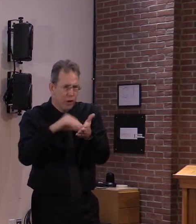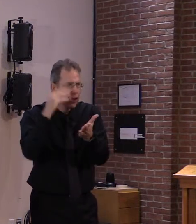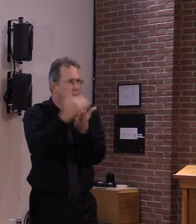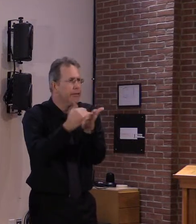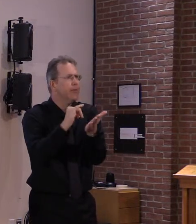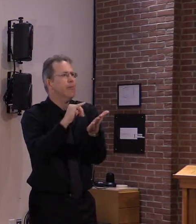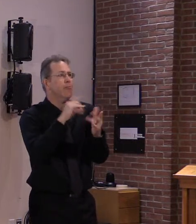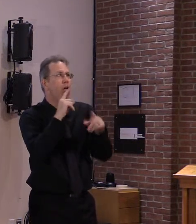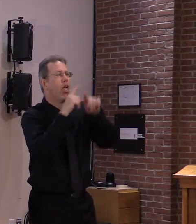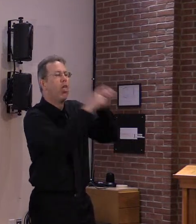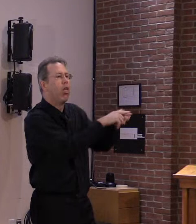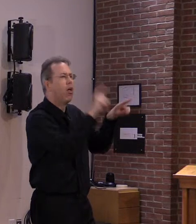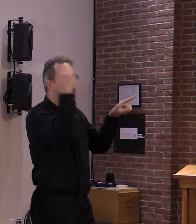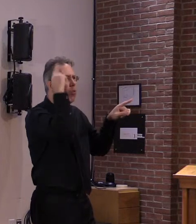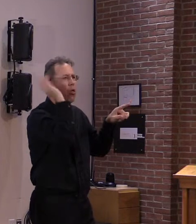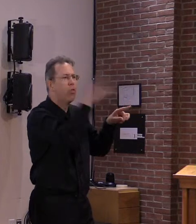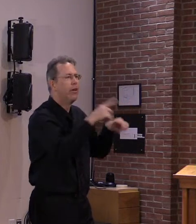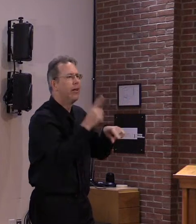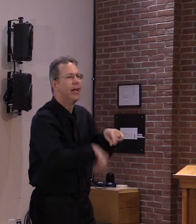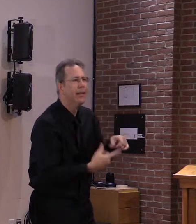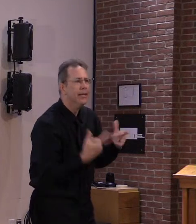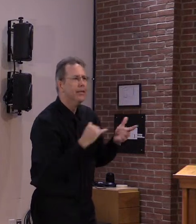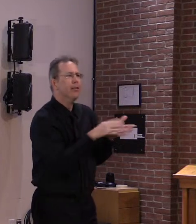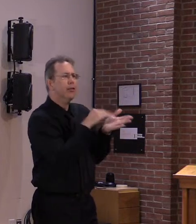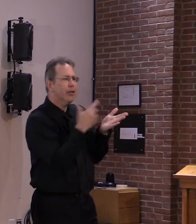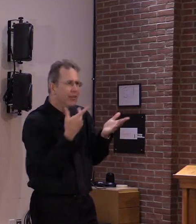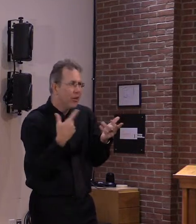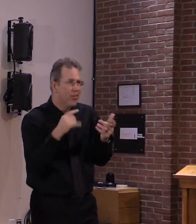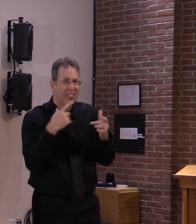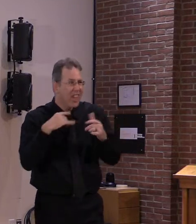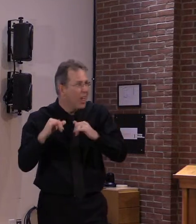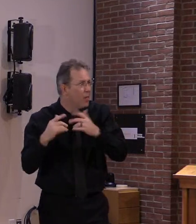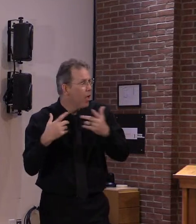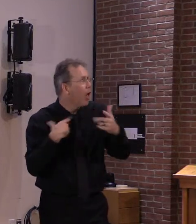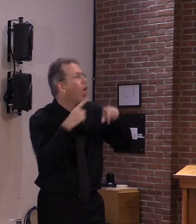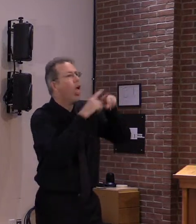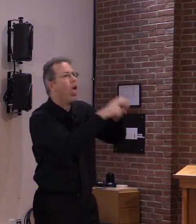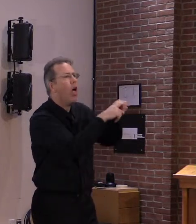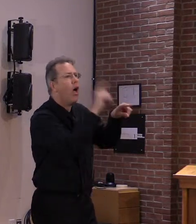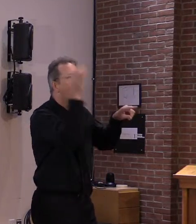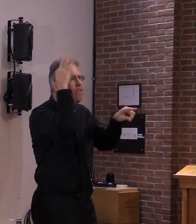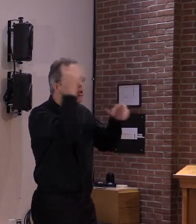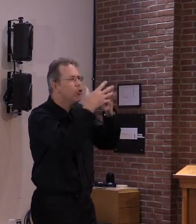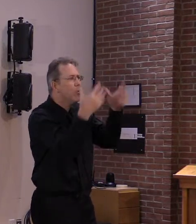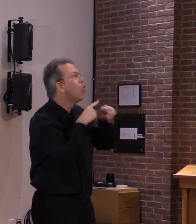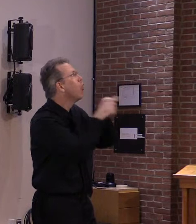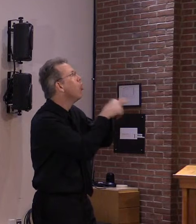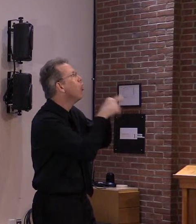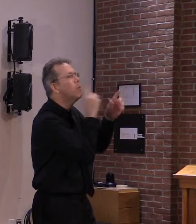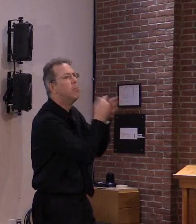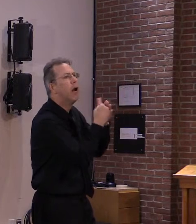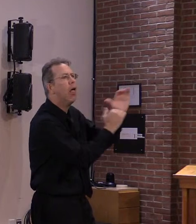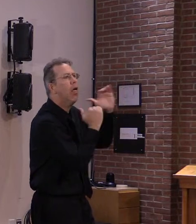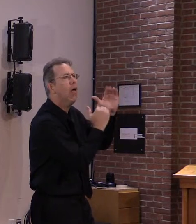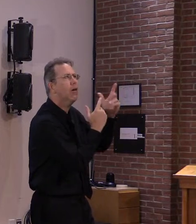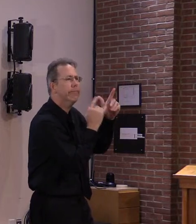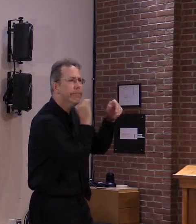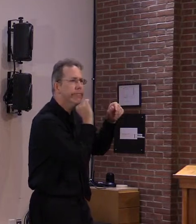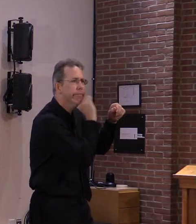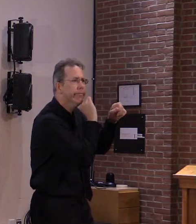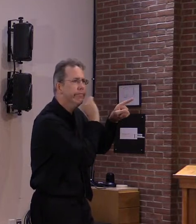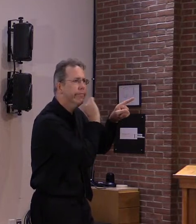you. Secretary for Vaccination. Oh, sure, go ahead. Okay, yeah, I think you had such a great answer. I just wanted